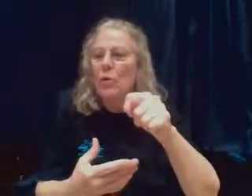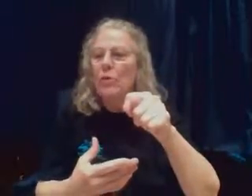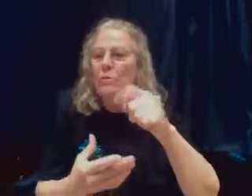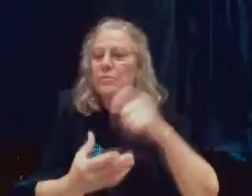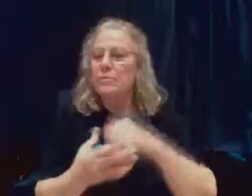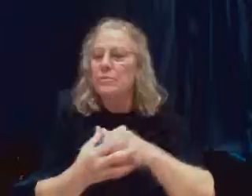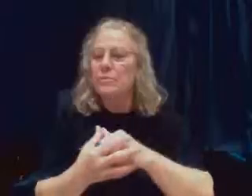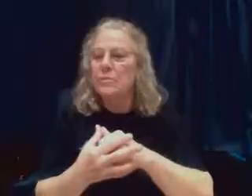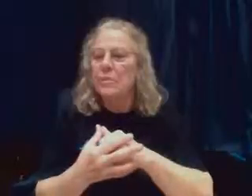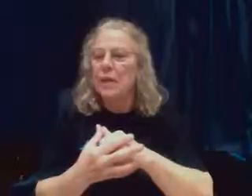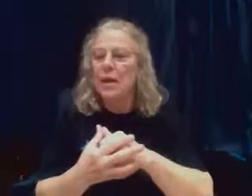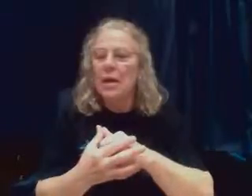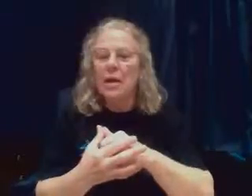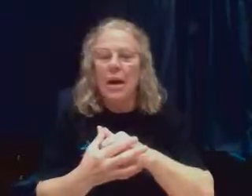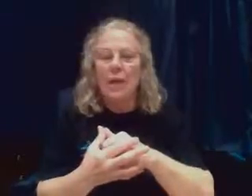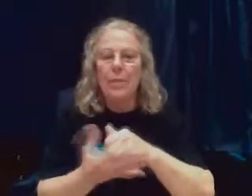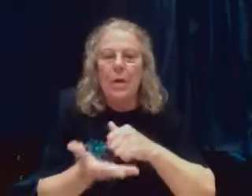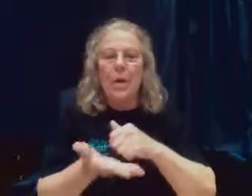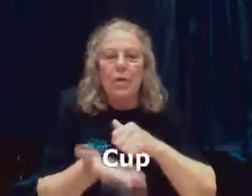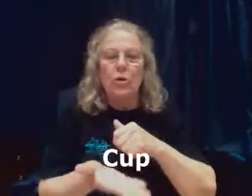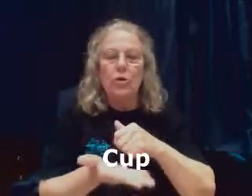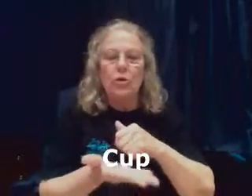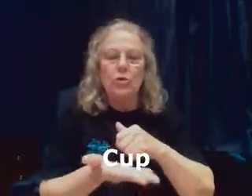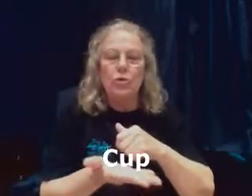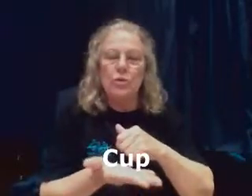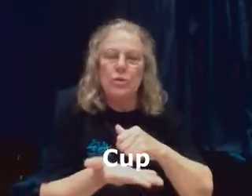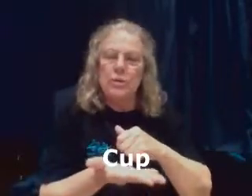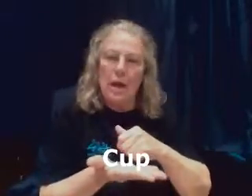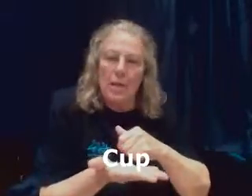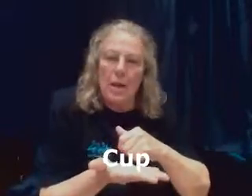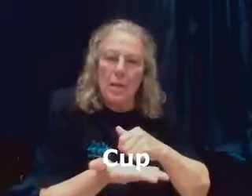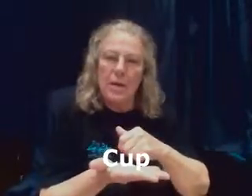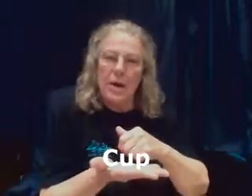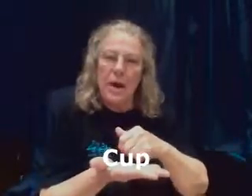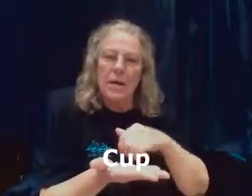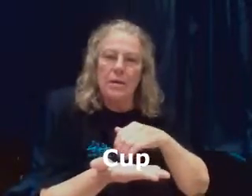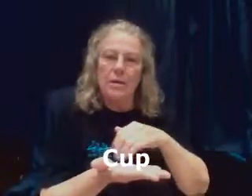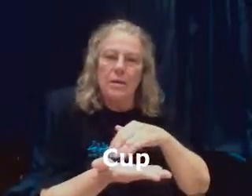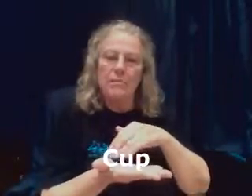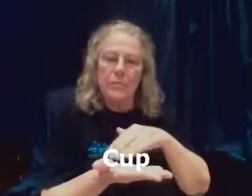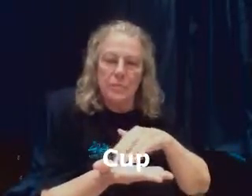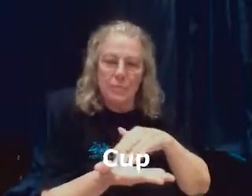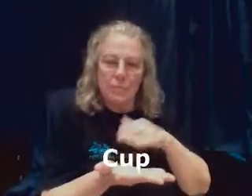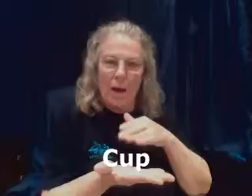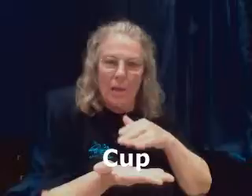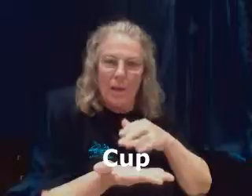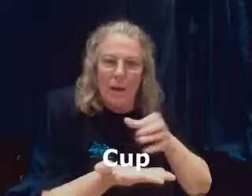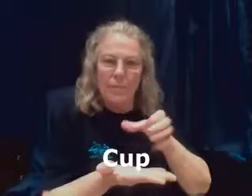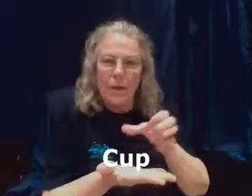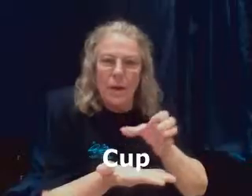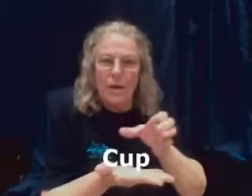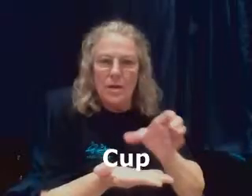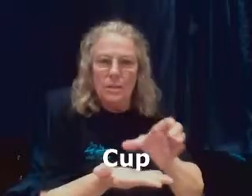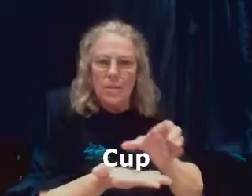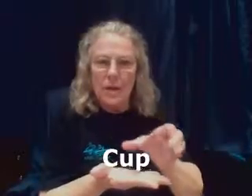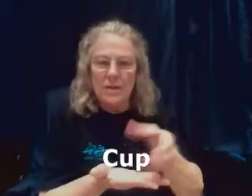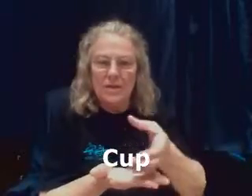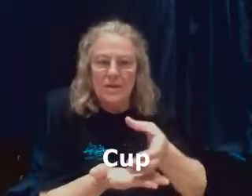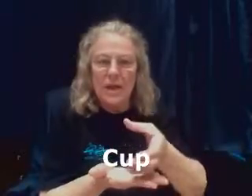Testimonial. Cup, you put your non-dominant hand, palm up, make a C